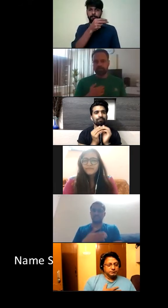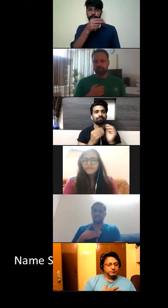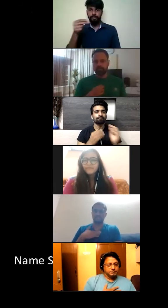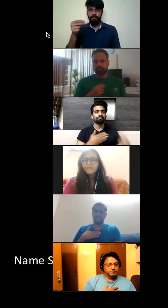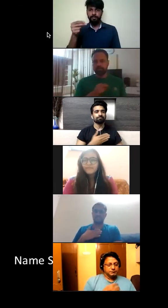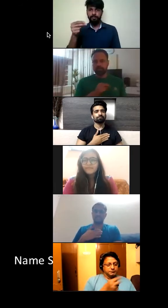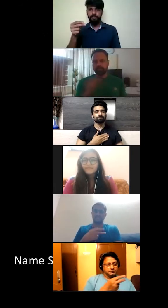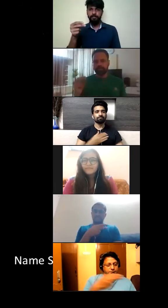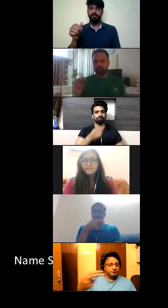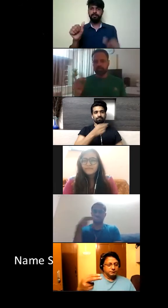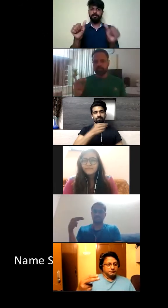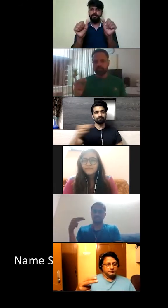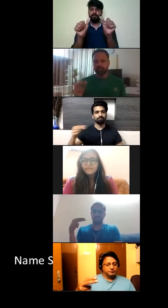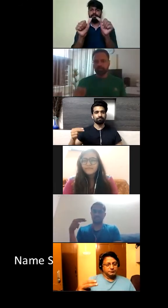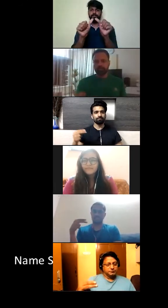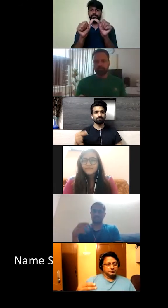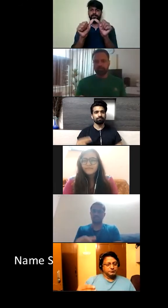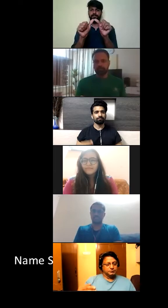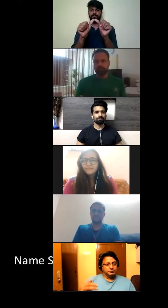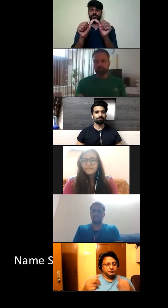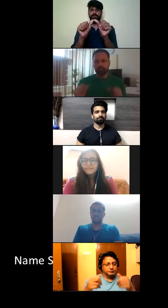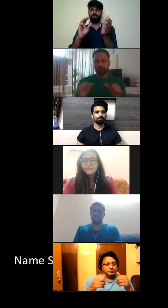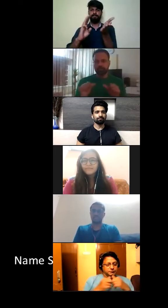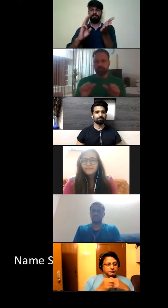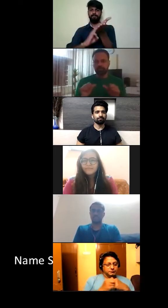My name.